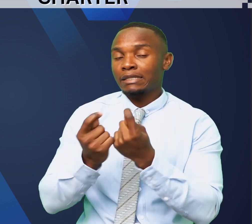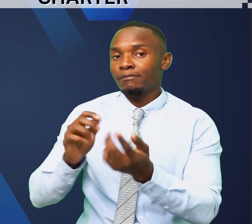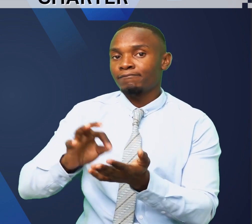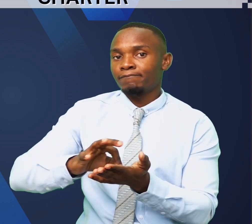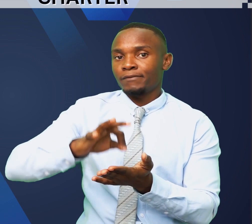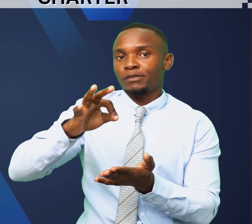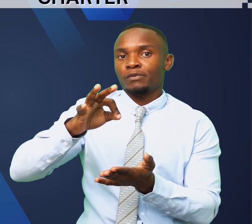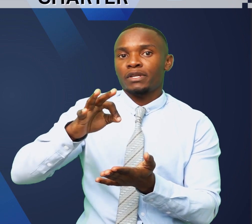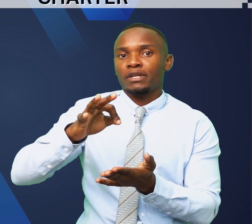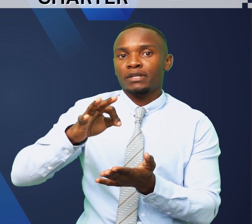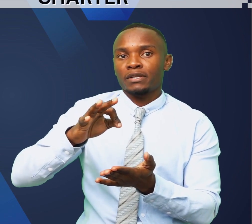spirit.